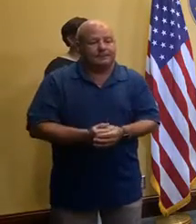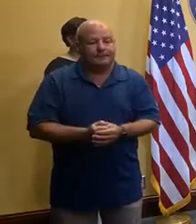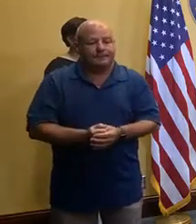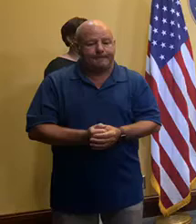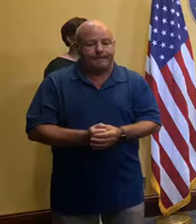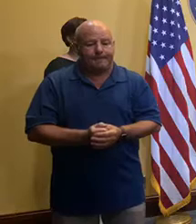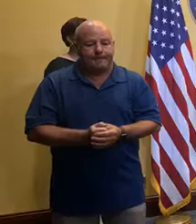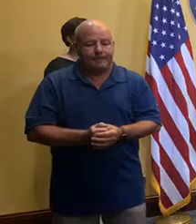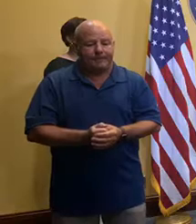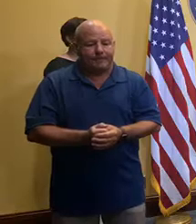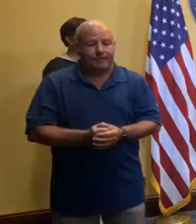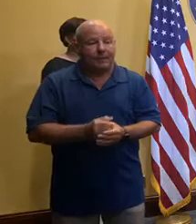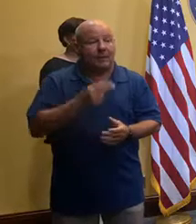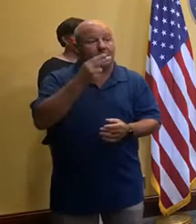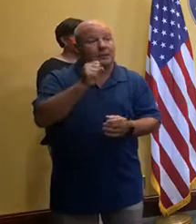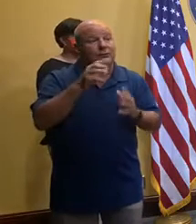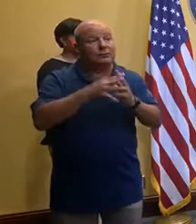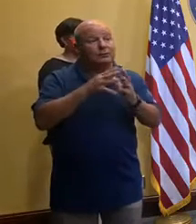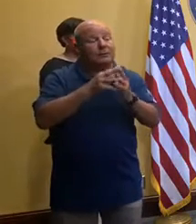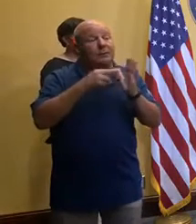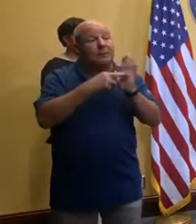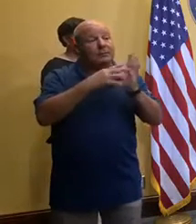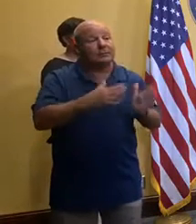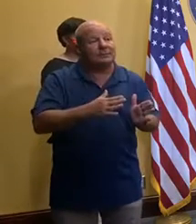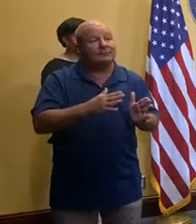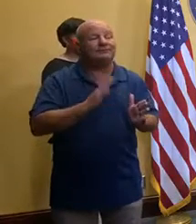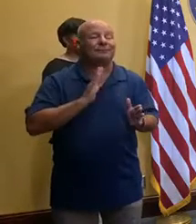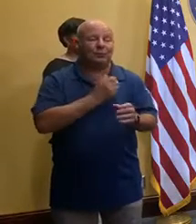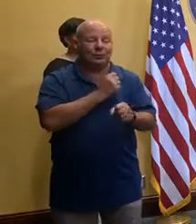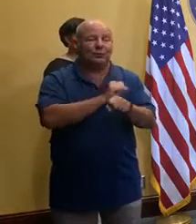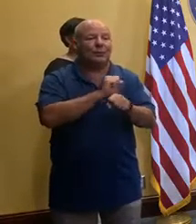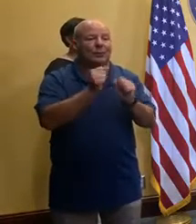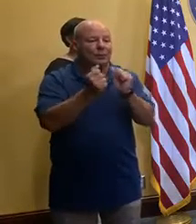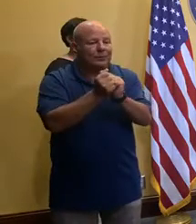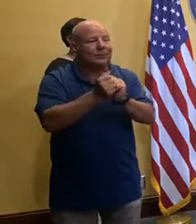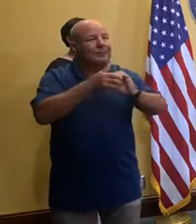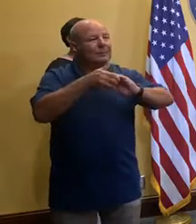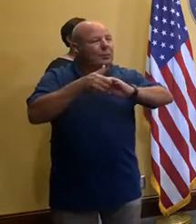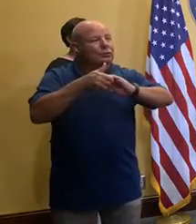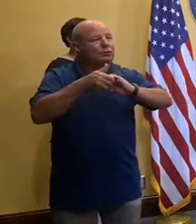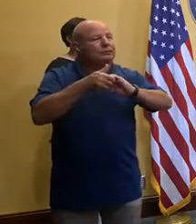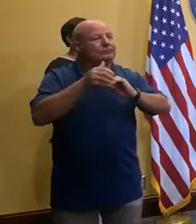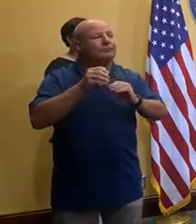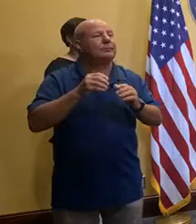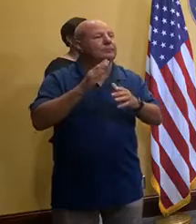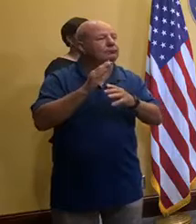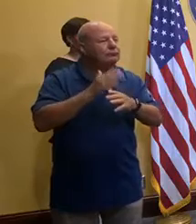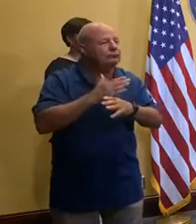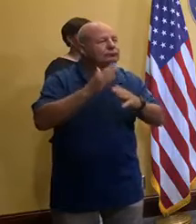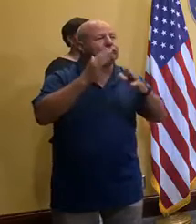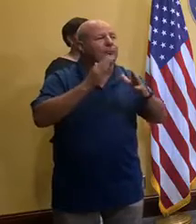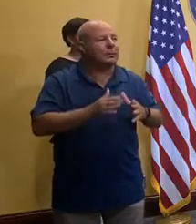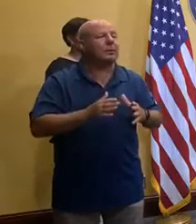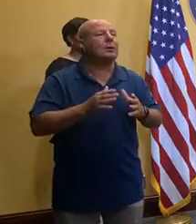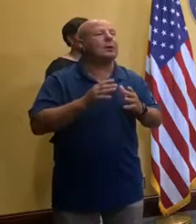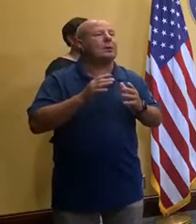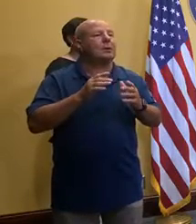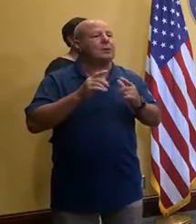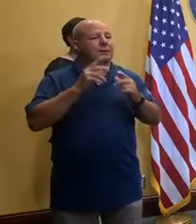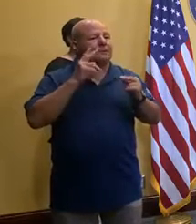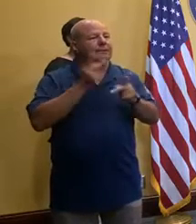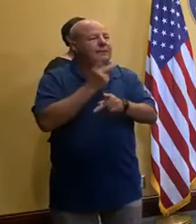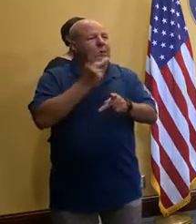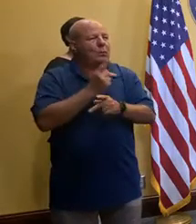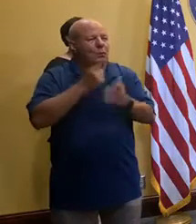are working with our high school football representatives in partnership to figure out what that looks like. We are going to meet with them